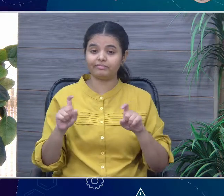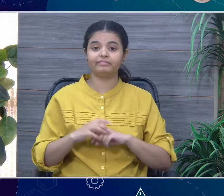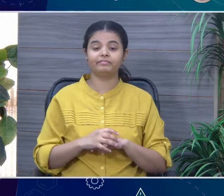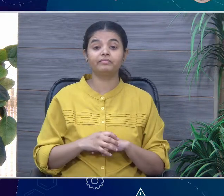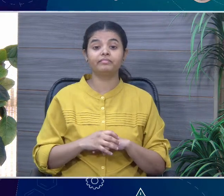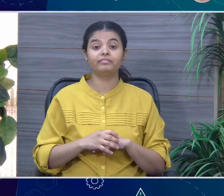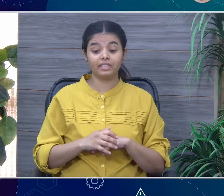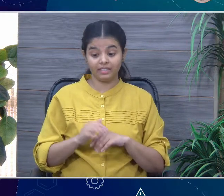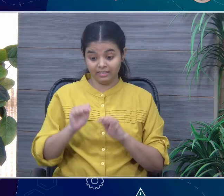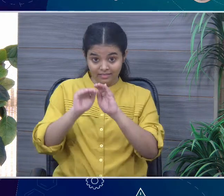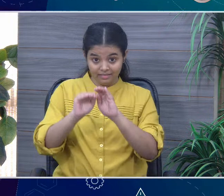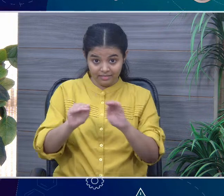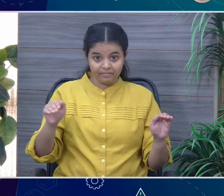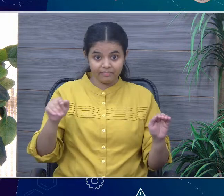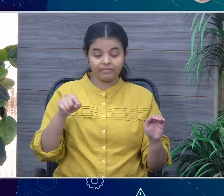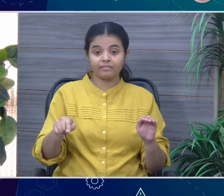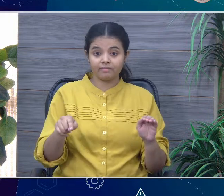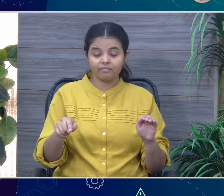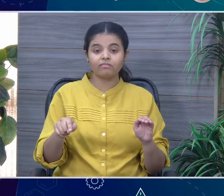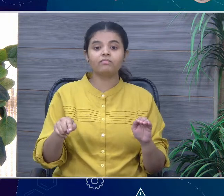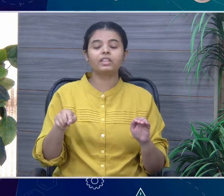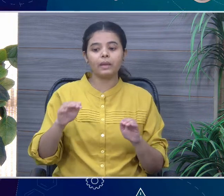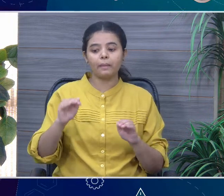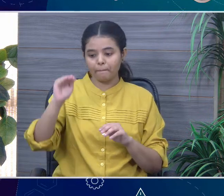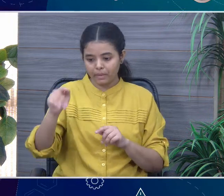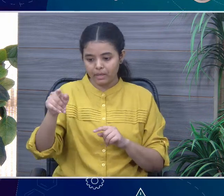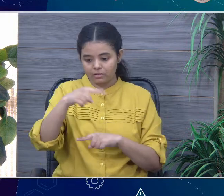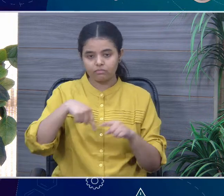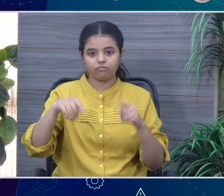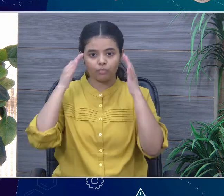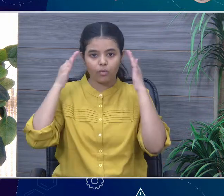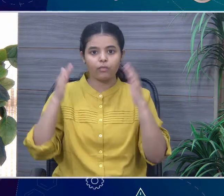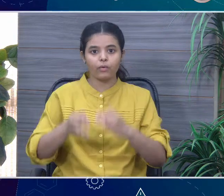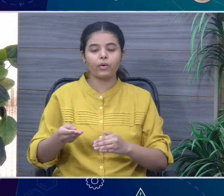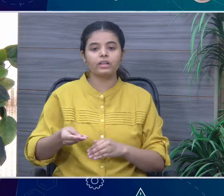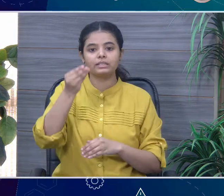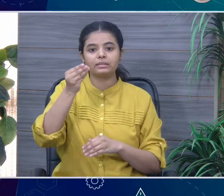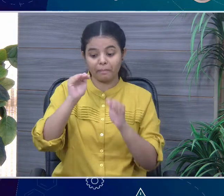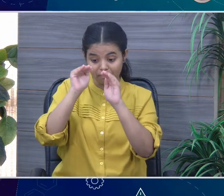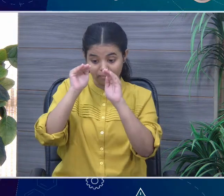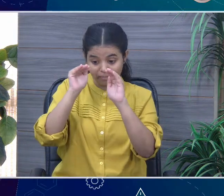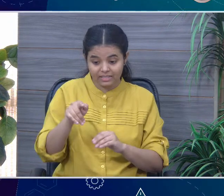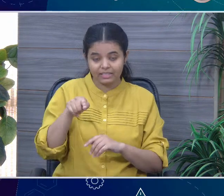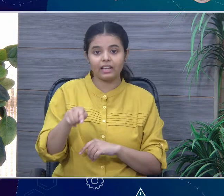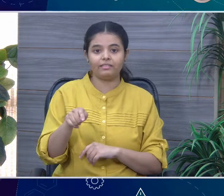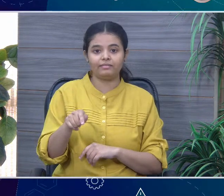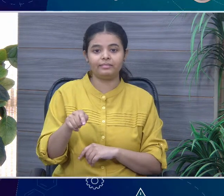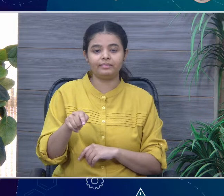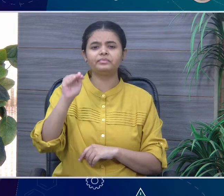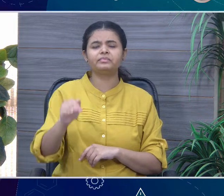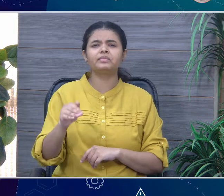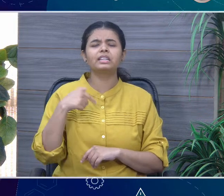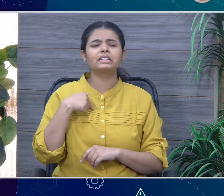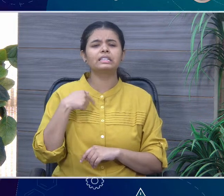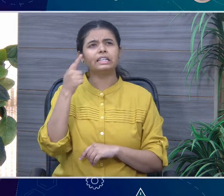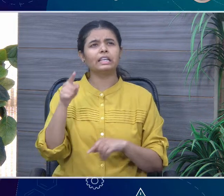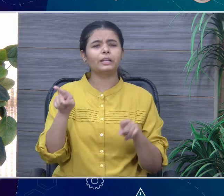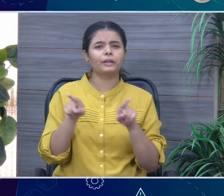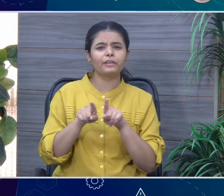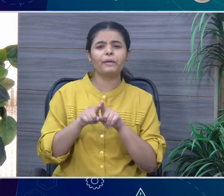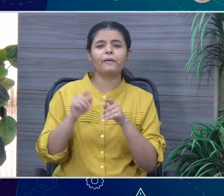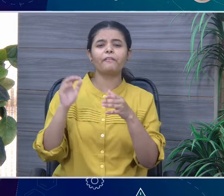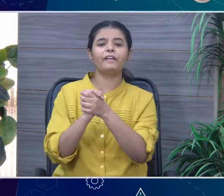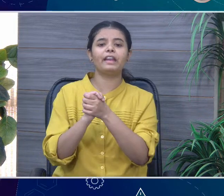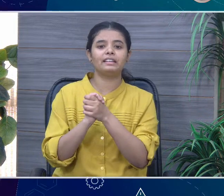the child actually you're highlighting here, we would like to know more about this child, and this sounds very similar to a